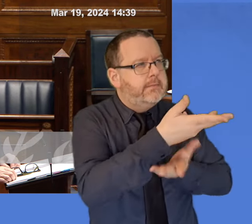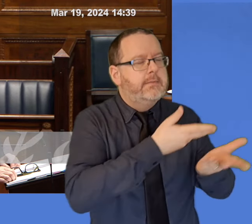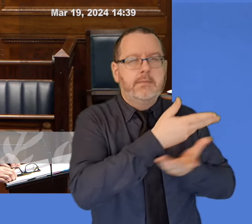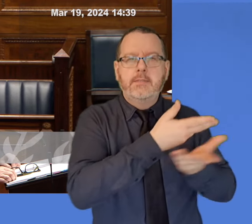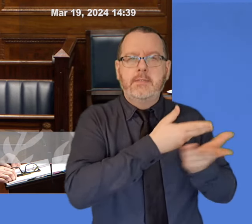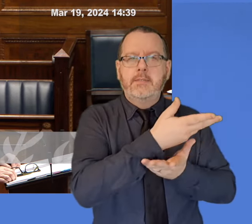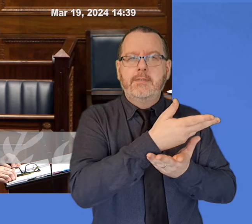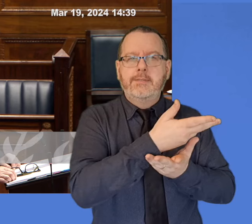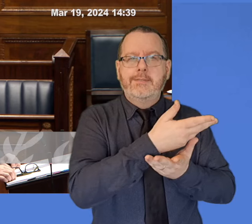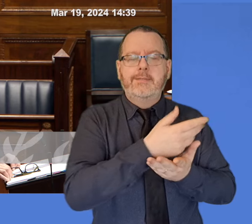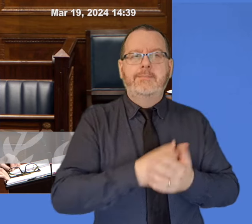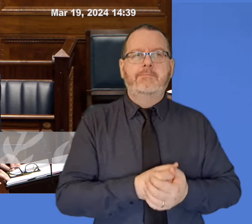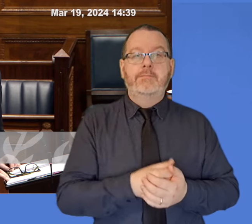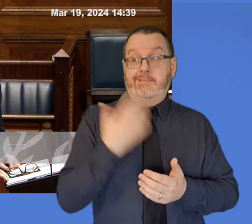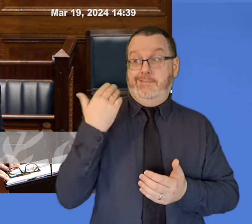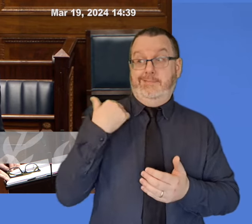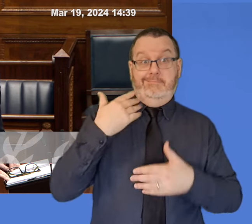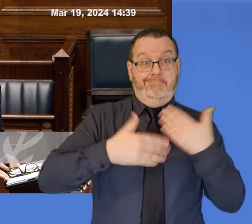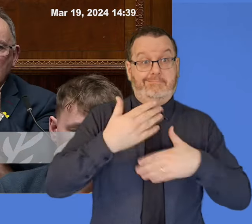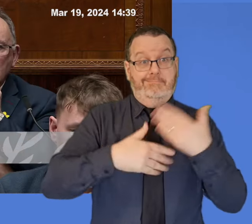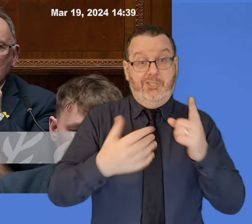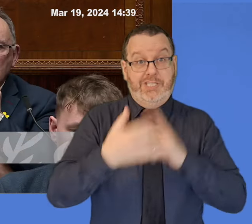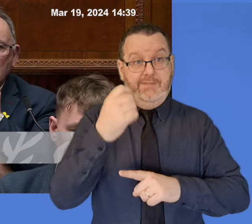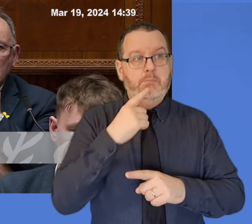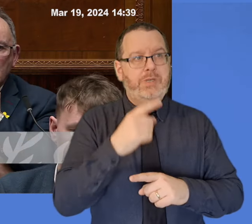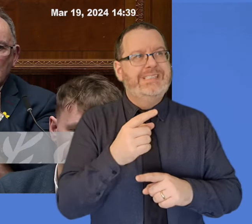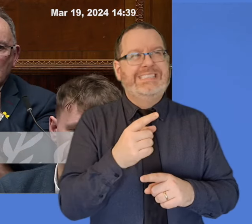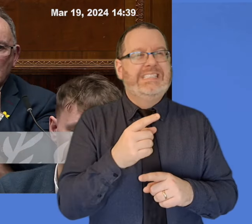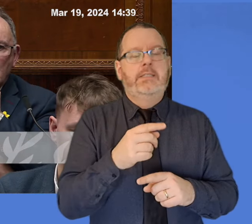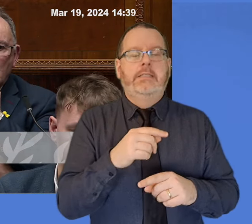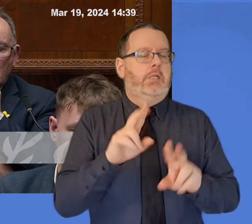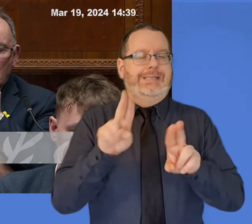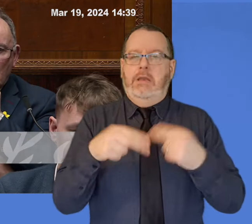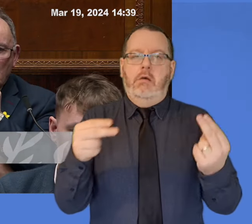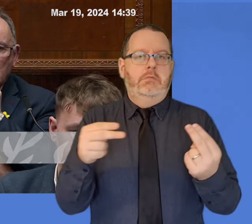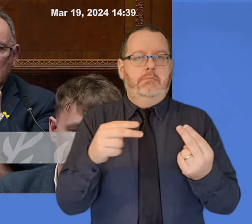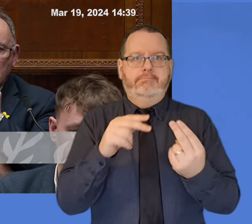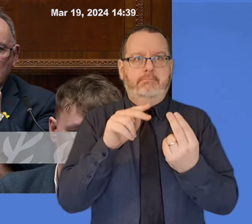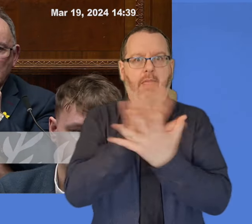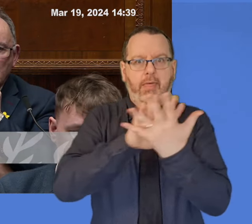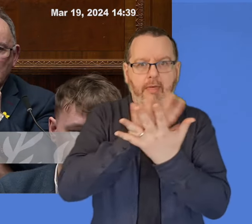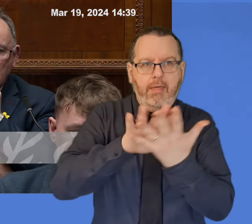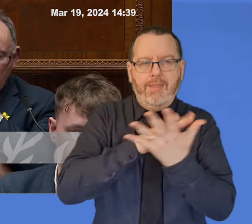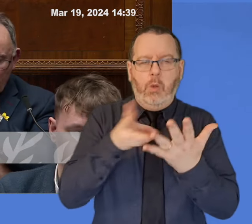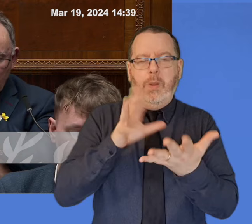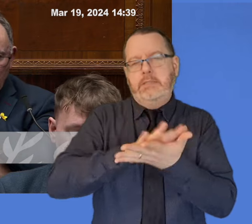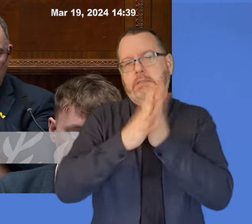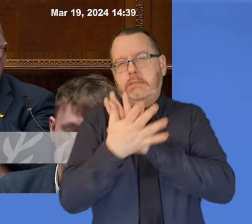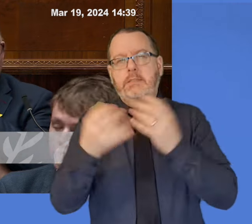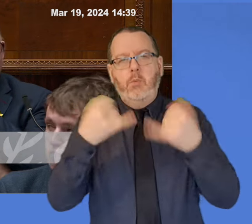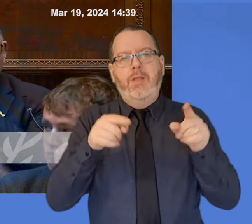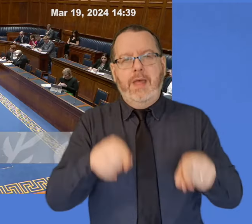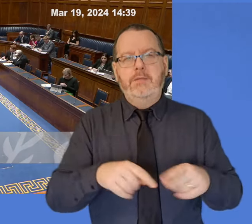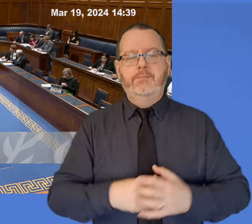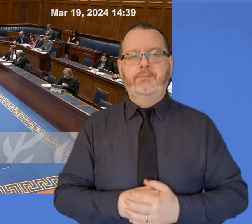progress that we've made, then I think that only does a disservice and only creates more uncertainty, and that's not the type of atmosphere that businesses want to be engaged in. Source Eastwood.